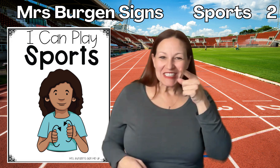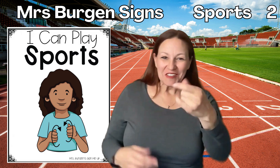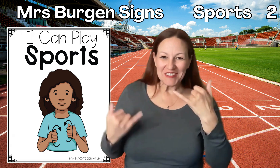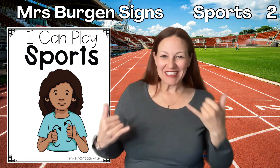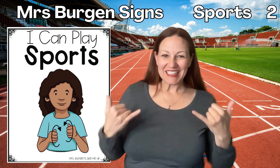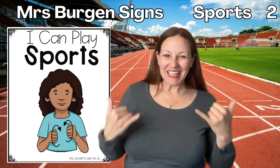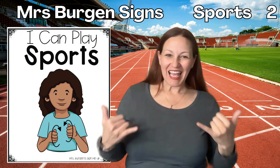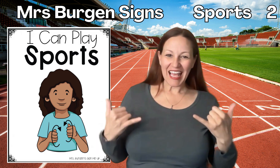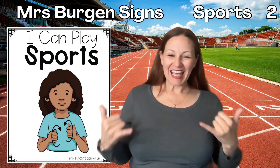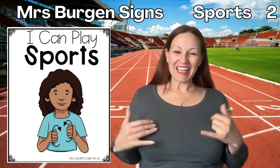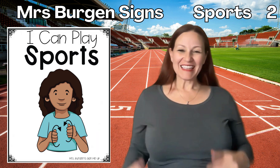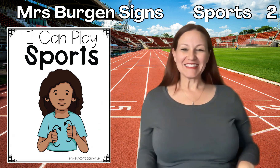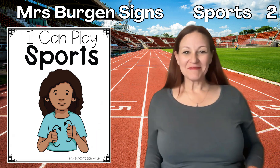It's nice to see you today.